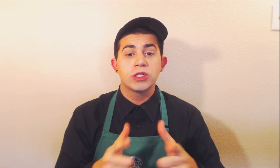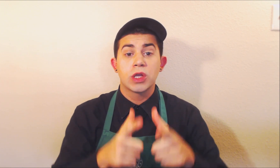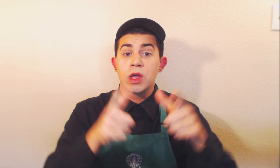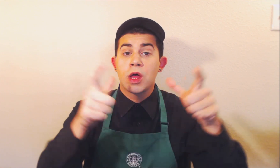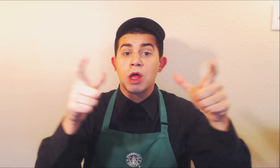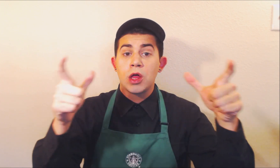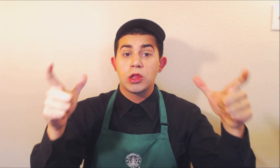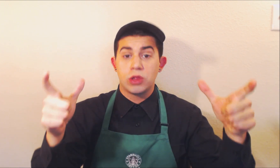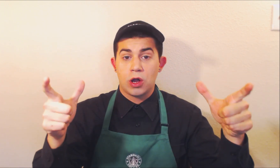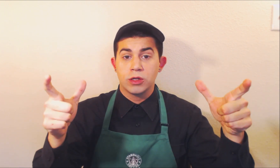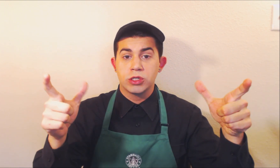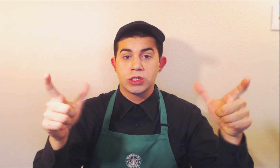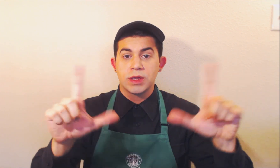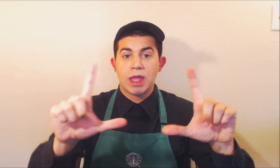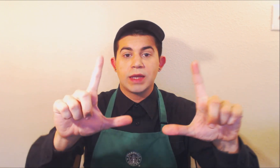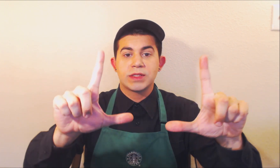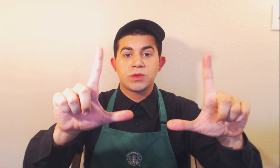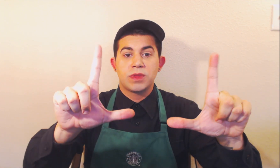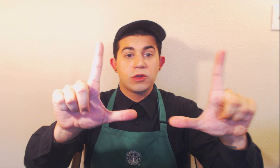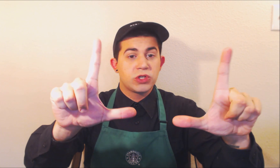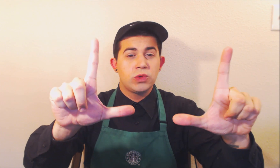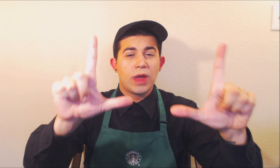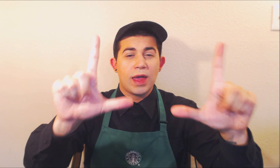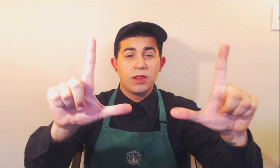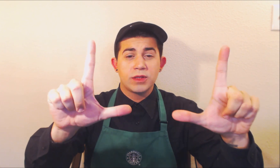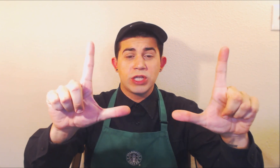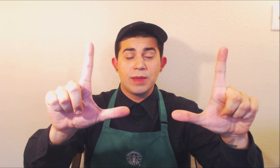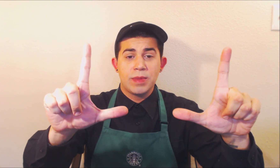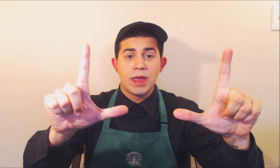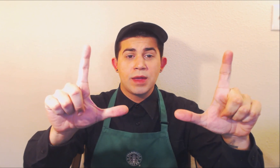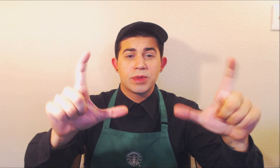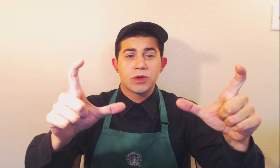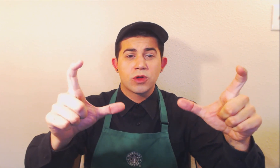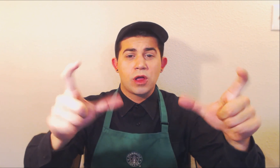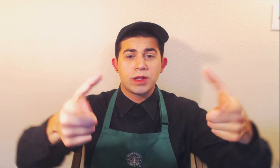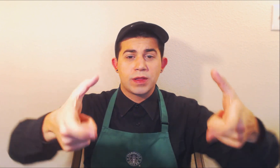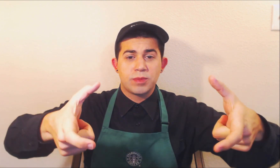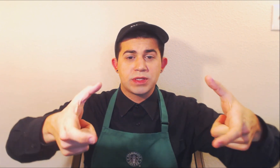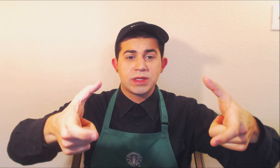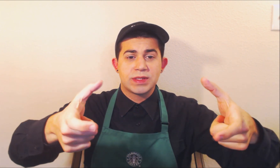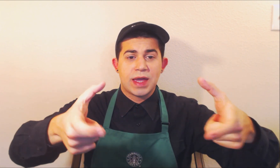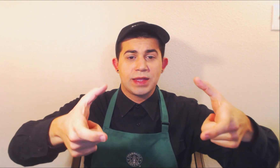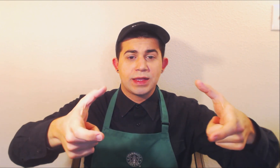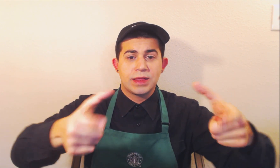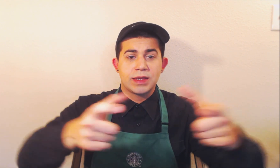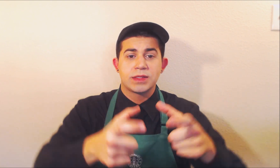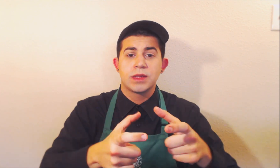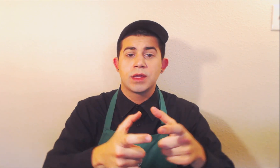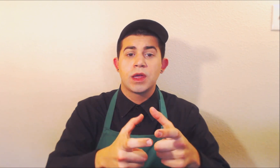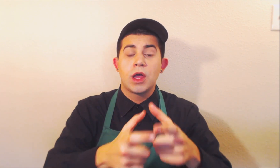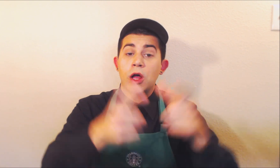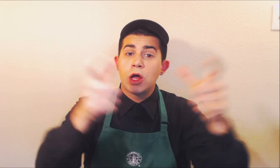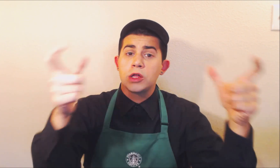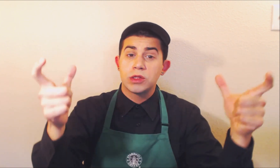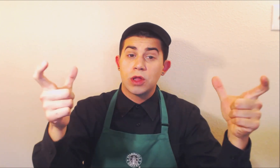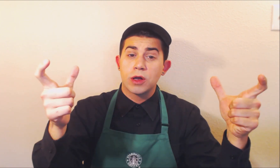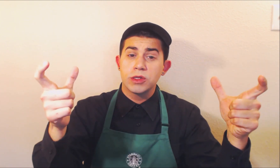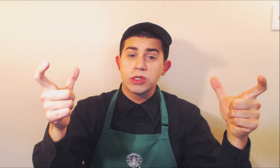large, large, and it's with your two L shape, but they're clawed a little bit to the side like this.